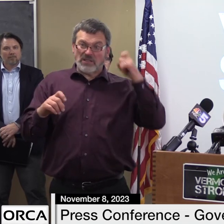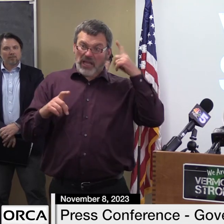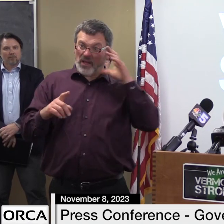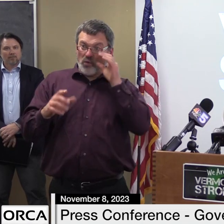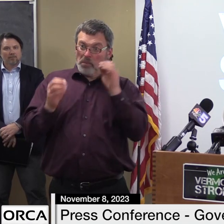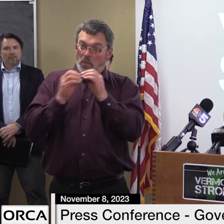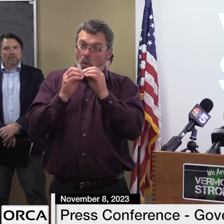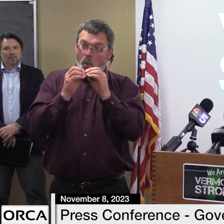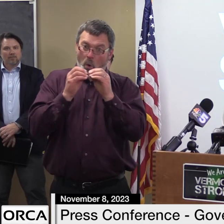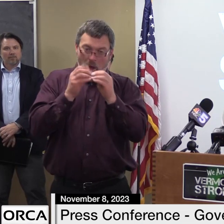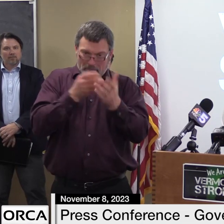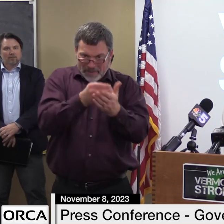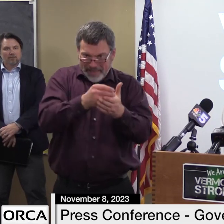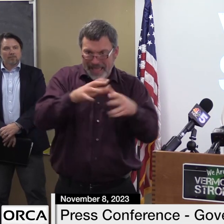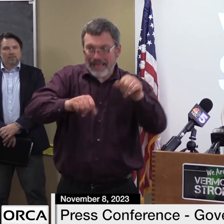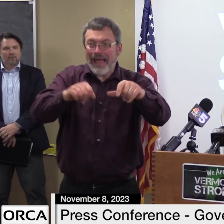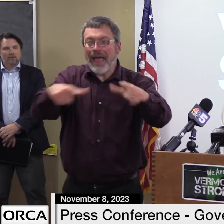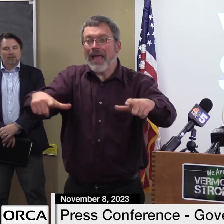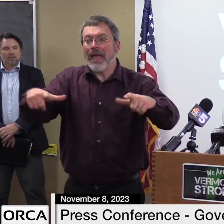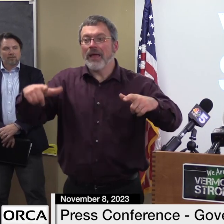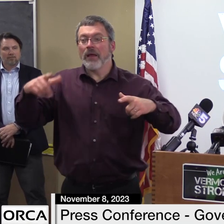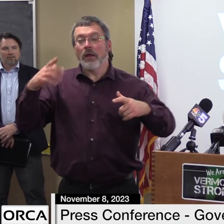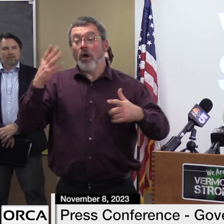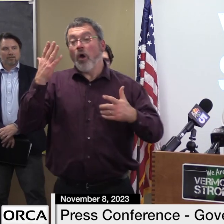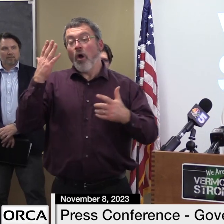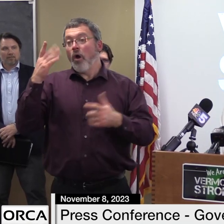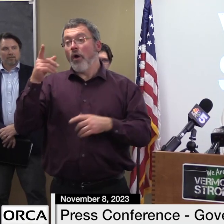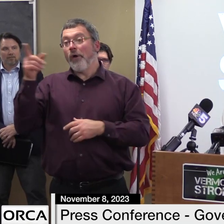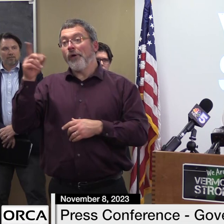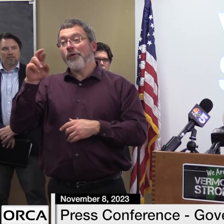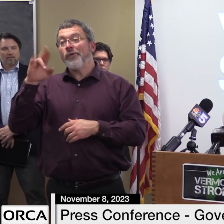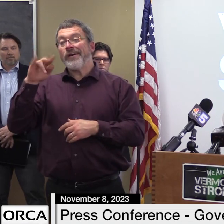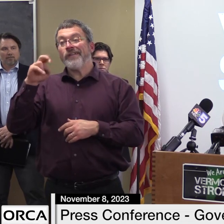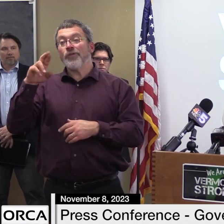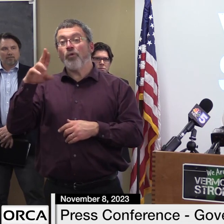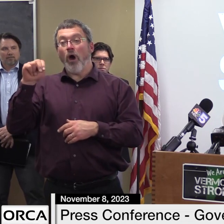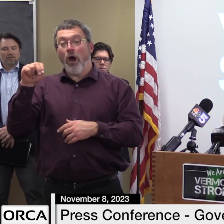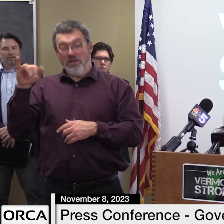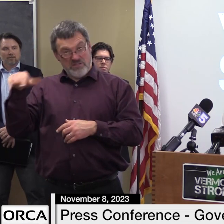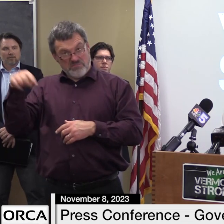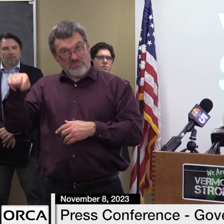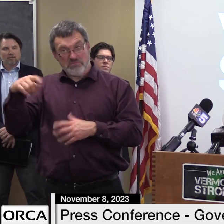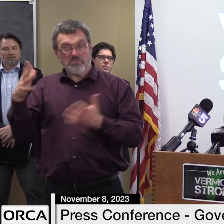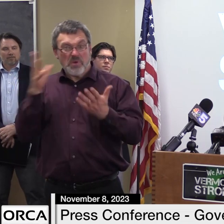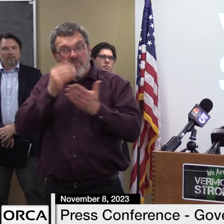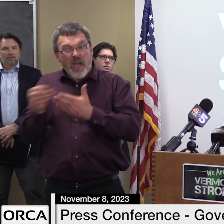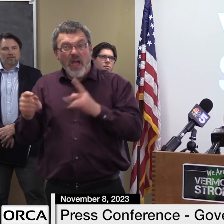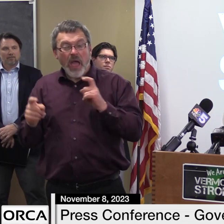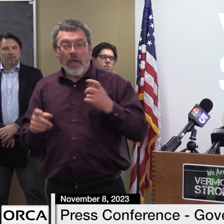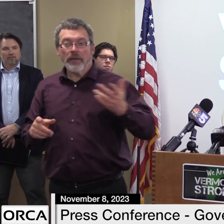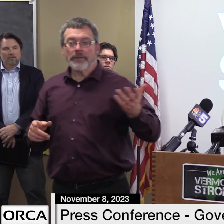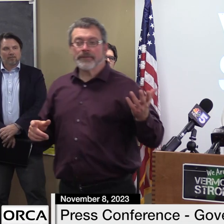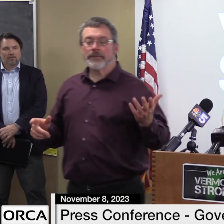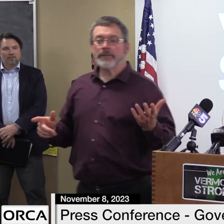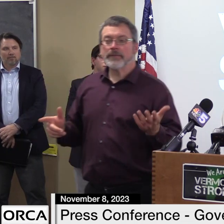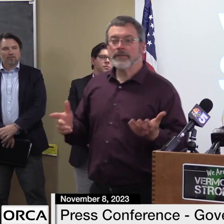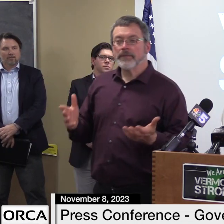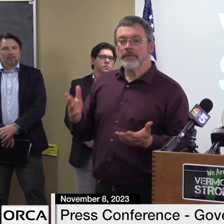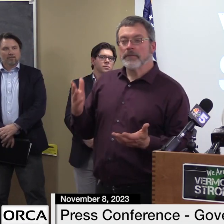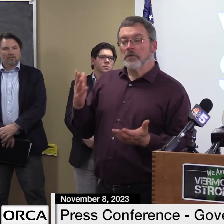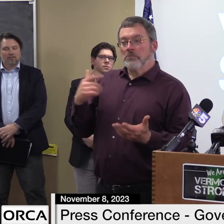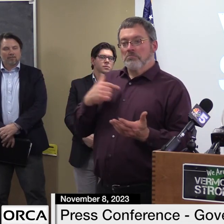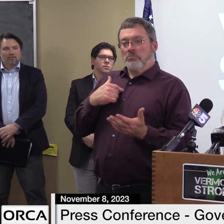or River Run just up the street? Yeah, no, I think everything is on the table. We'd have to have a willing partner. I'm not sure what the park owner